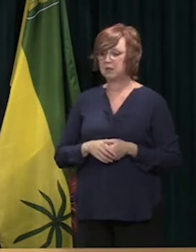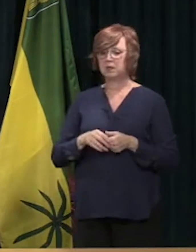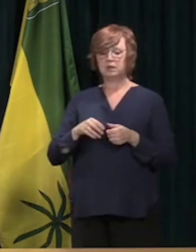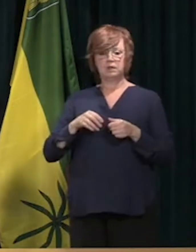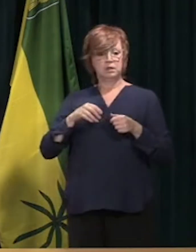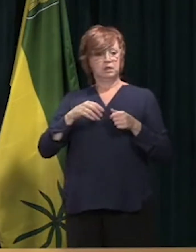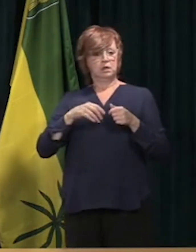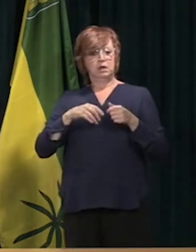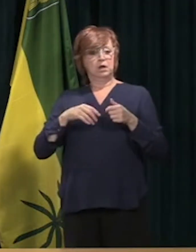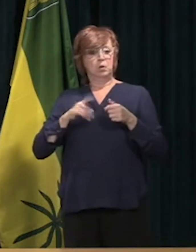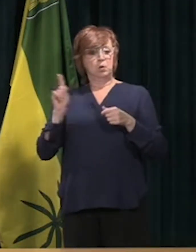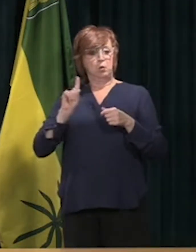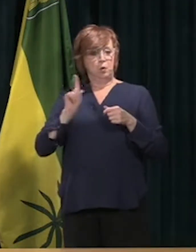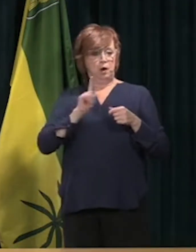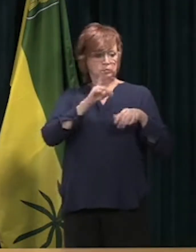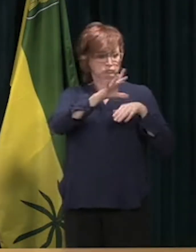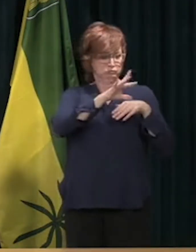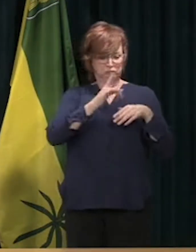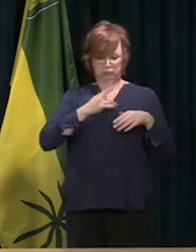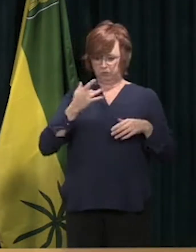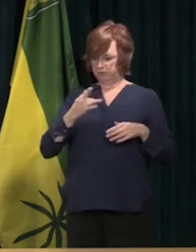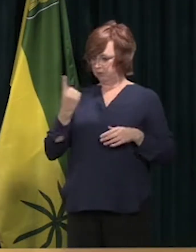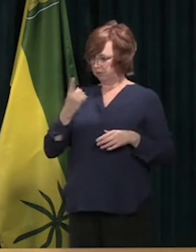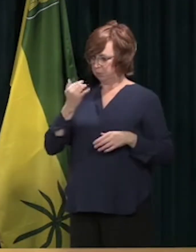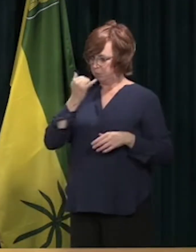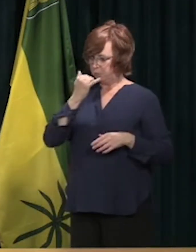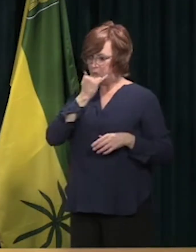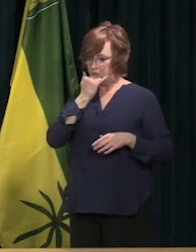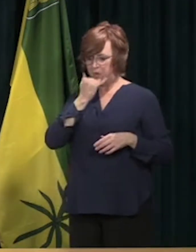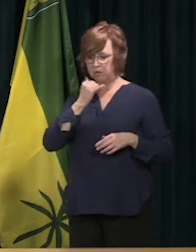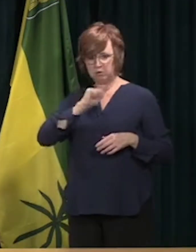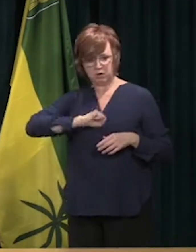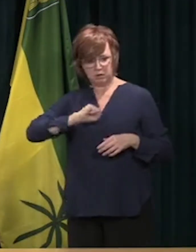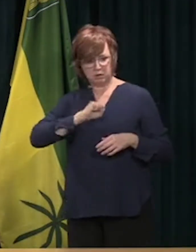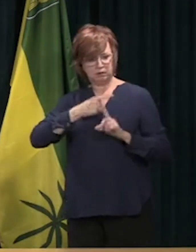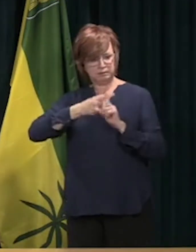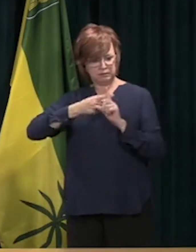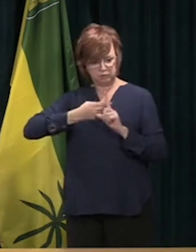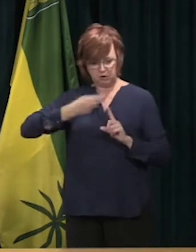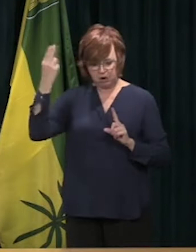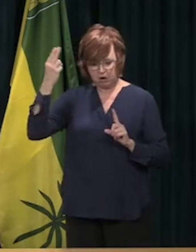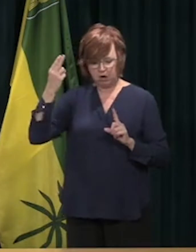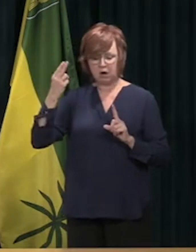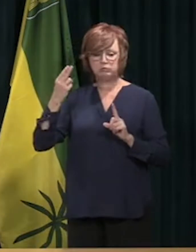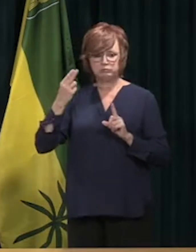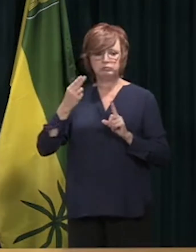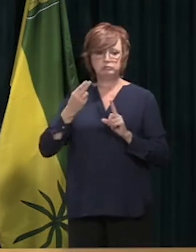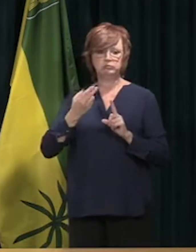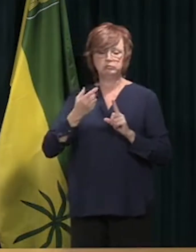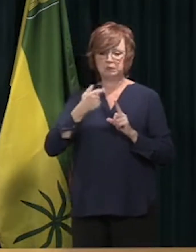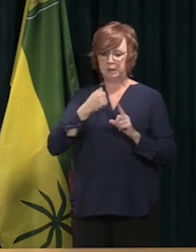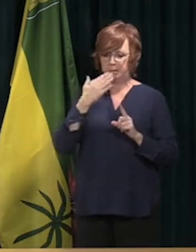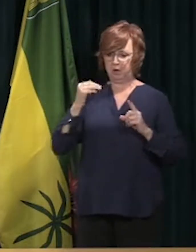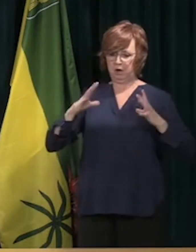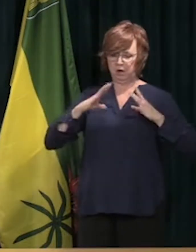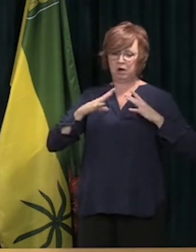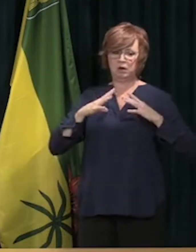you isolate, is really important, because that's the most important thing physicians can do, healthcare providers can do, and all of us can